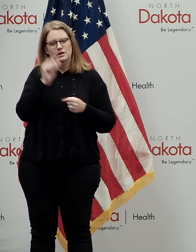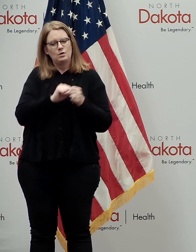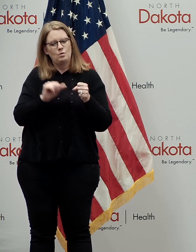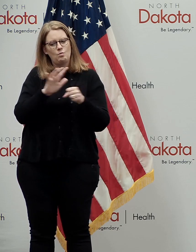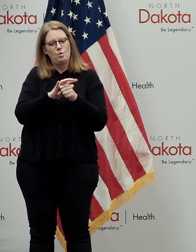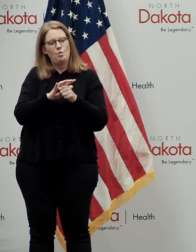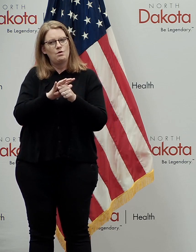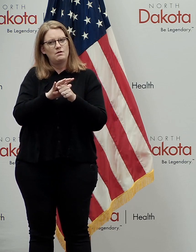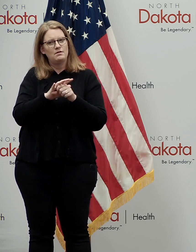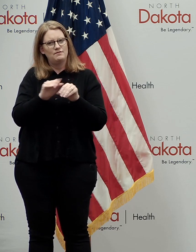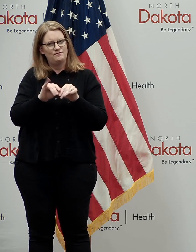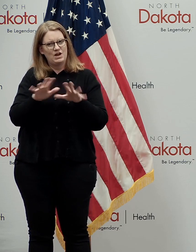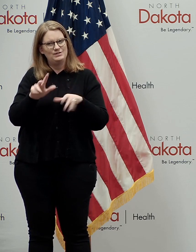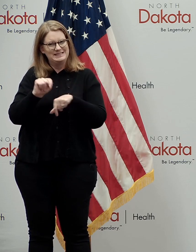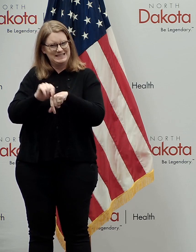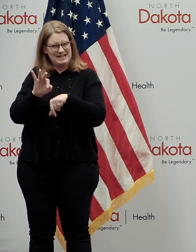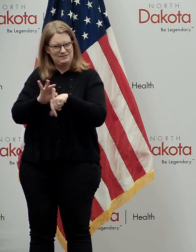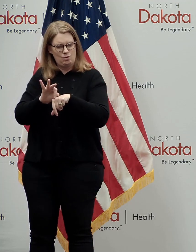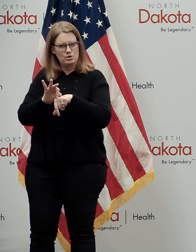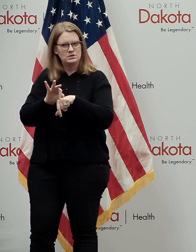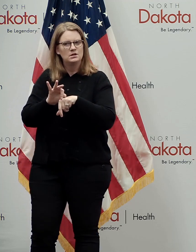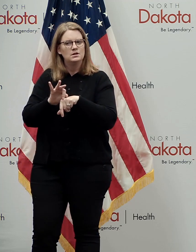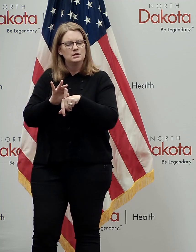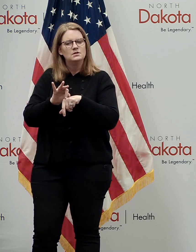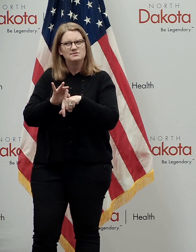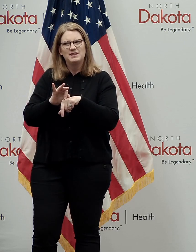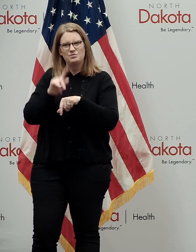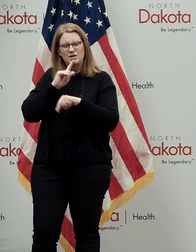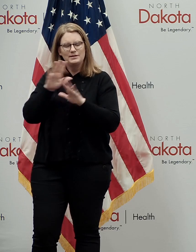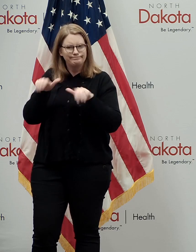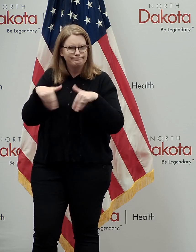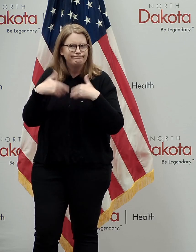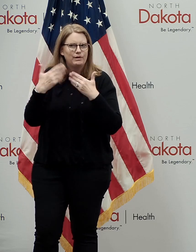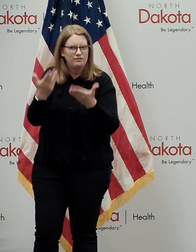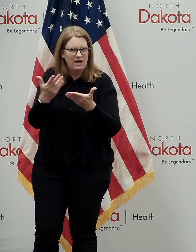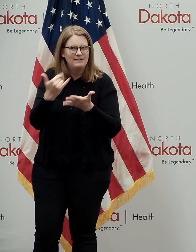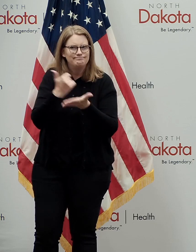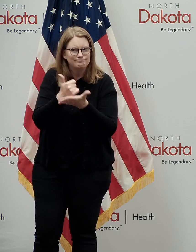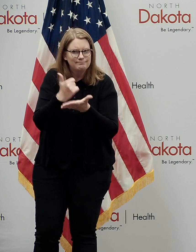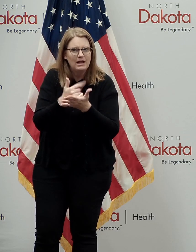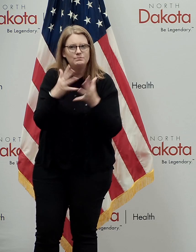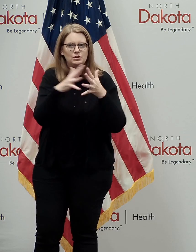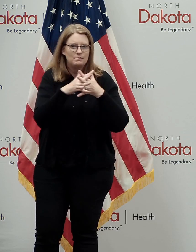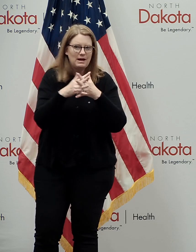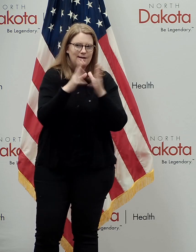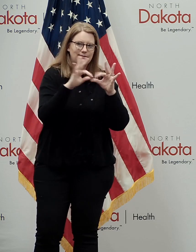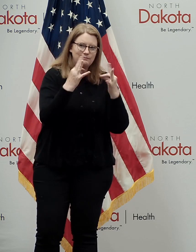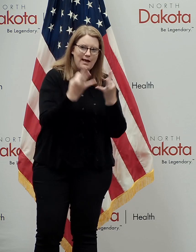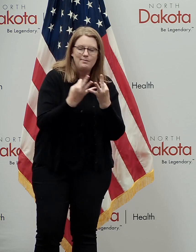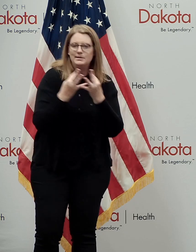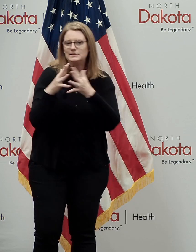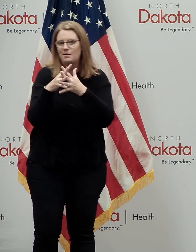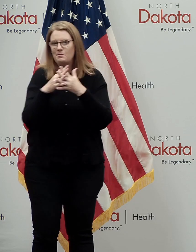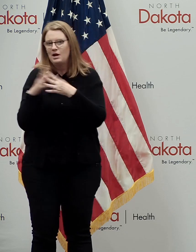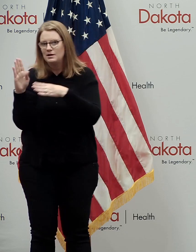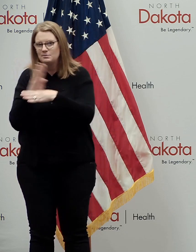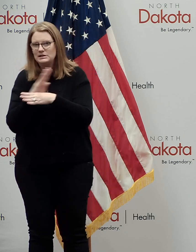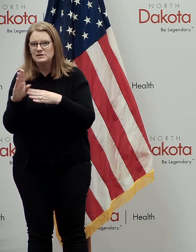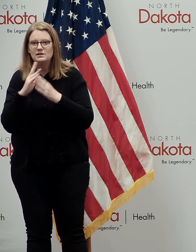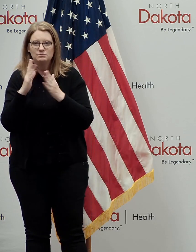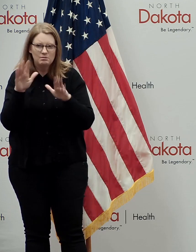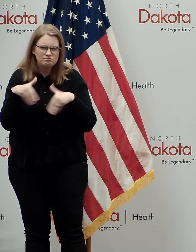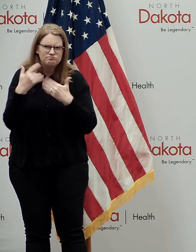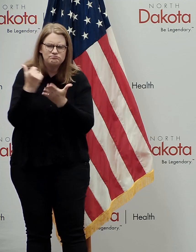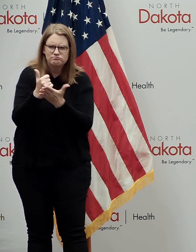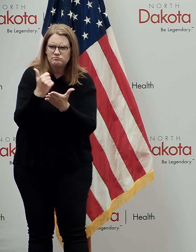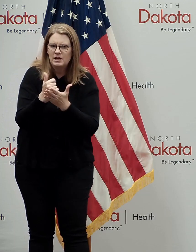coronavirus task force to provide relief to support American families and American businesses, and